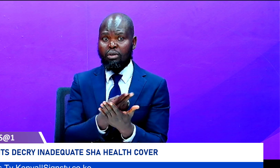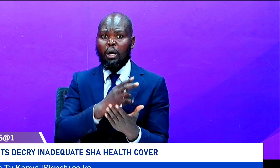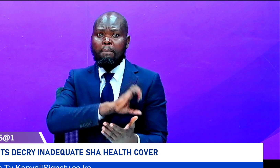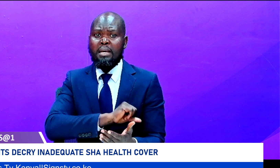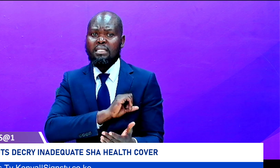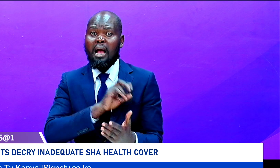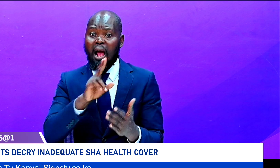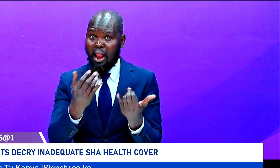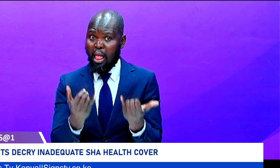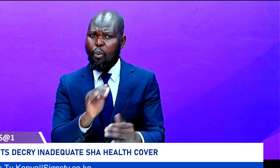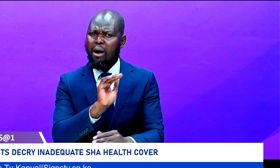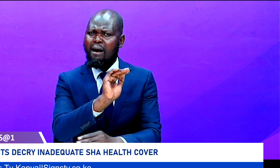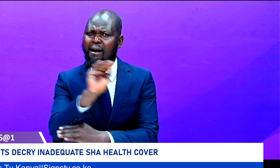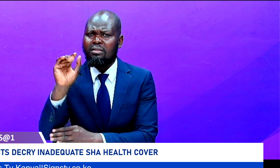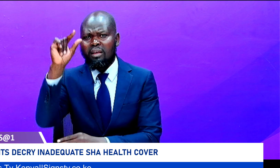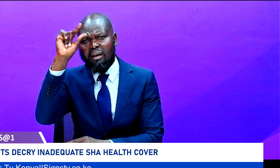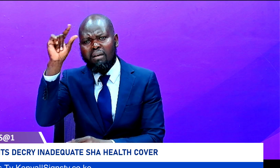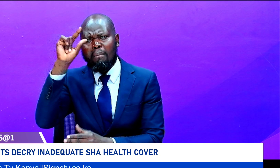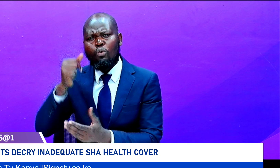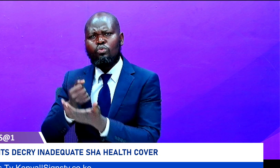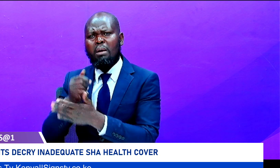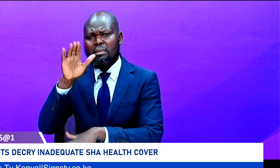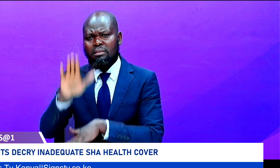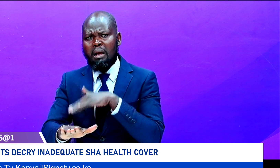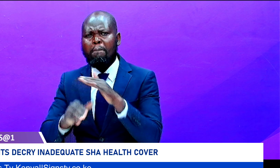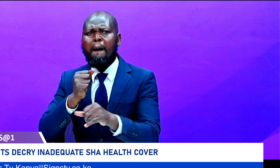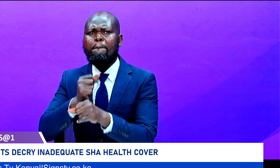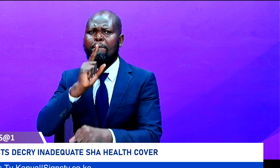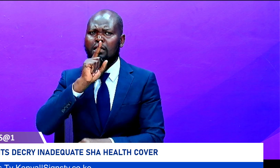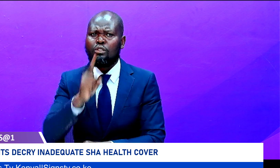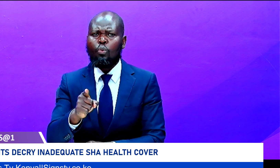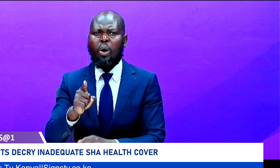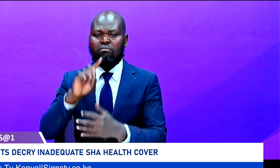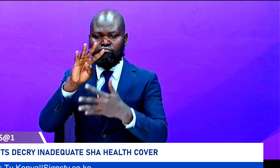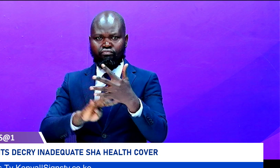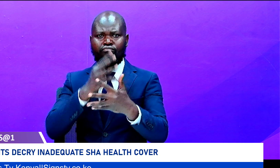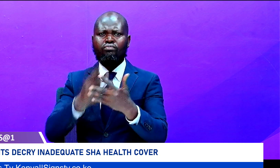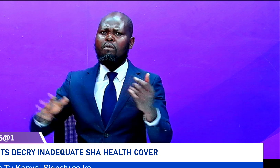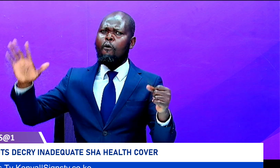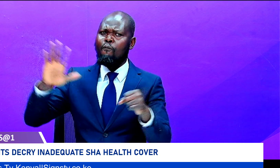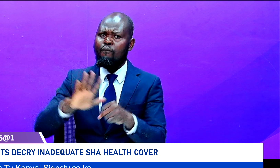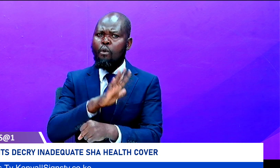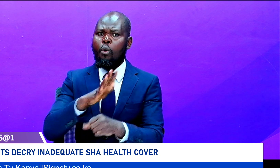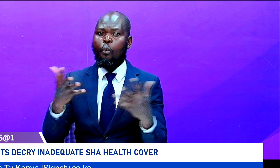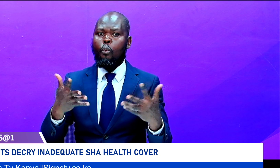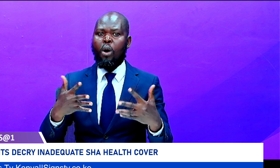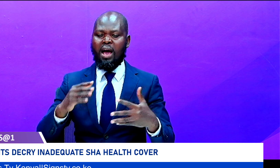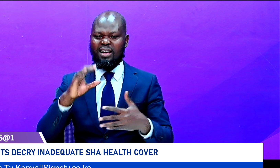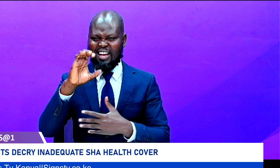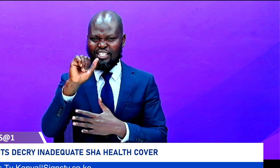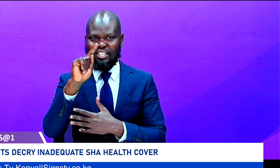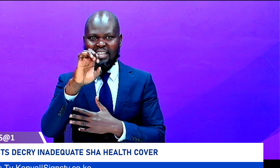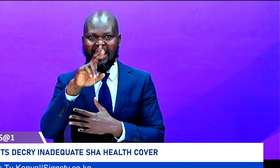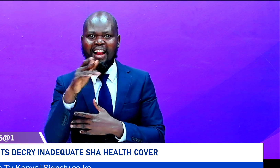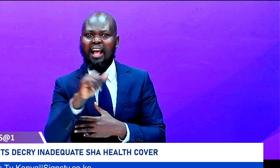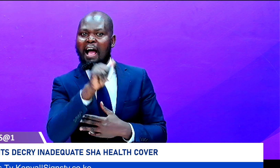The patients are now urging the government to step in and to ensure the scheme fully caters for specialized treatment, arguing